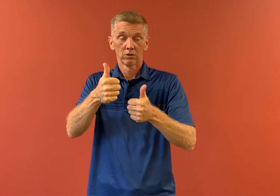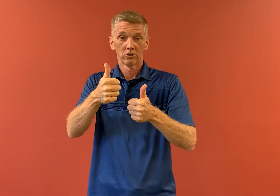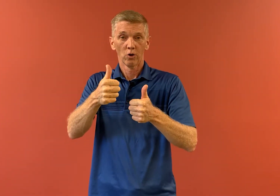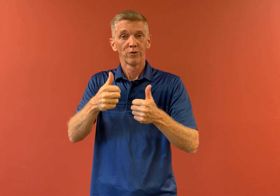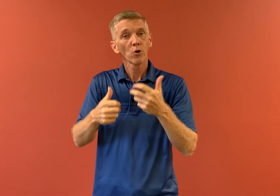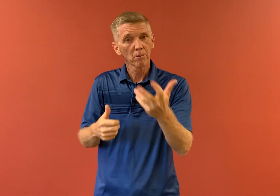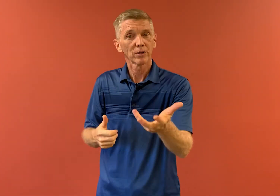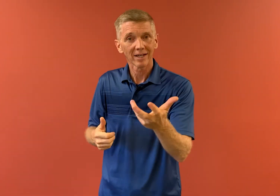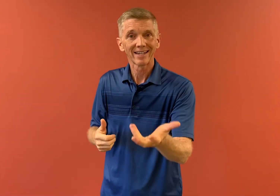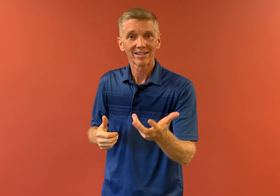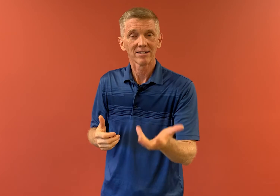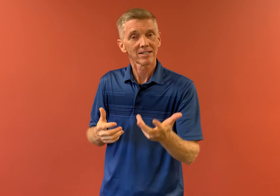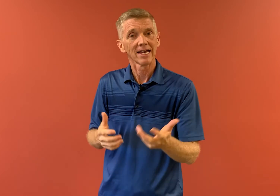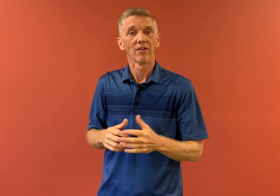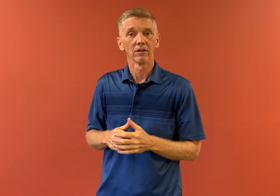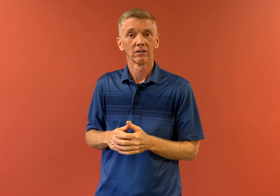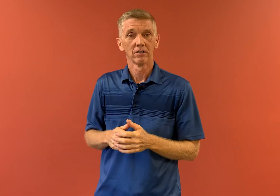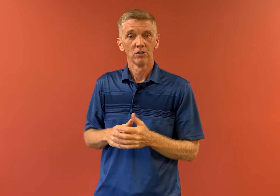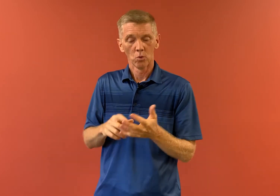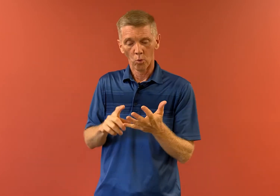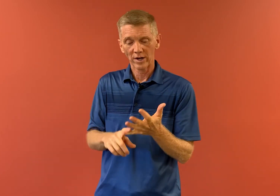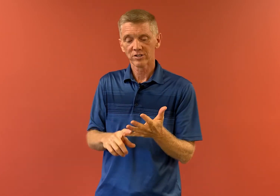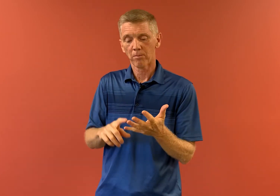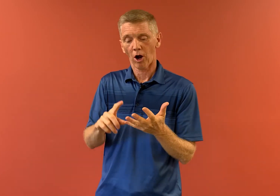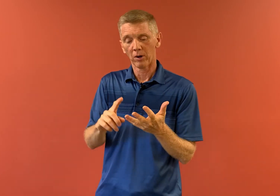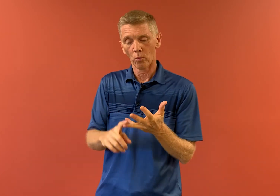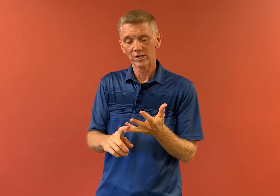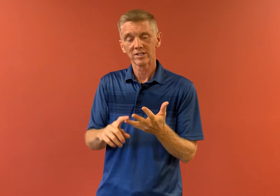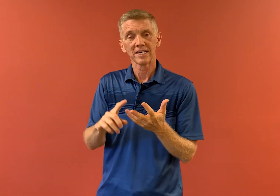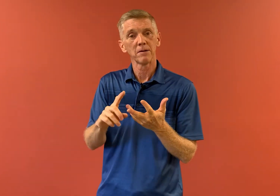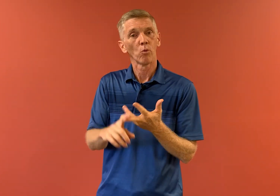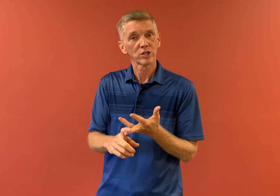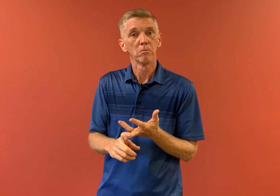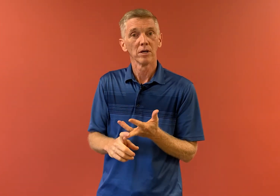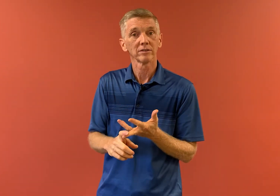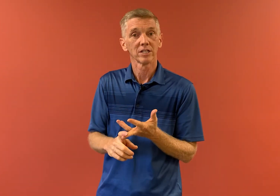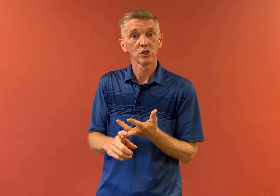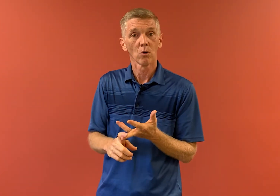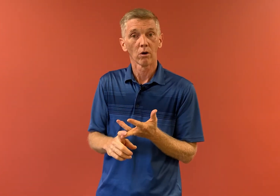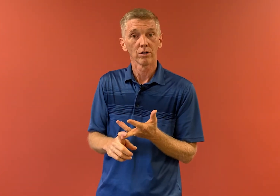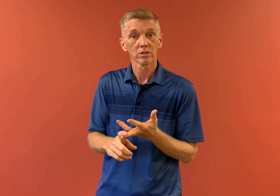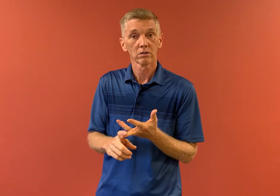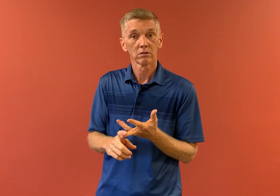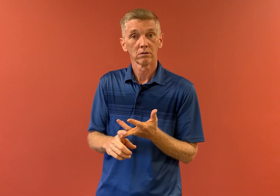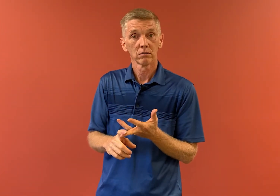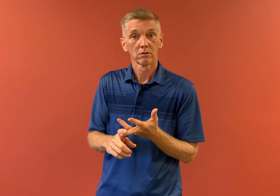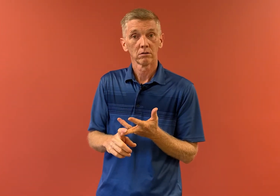So if you were to put a sentence together, which department, which team, which building is yours,